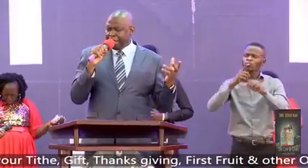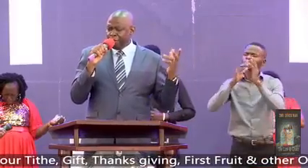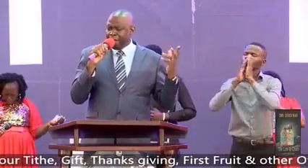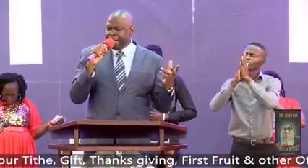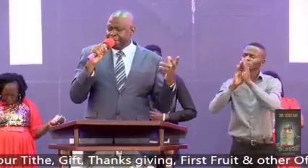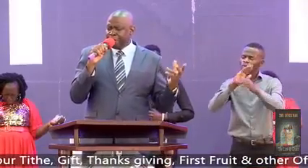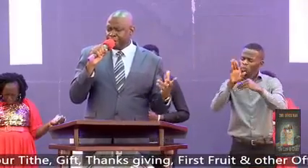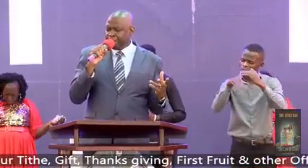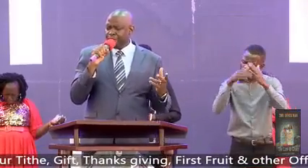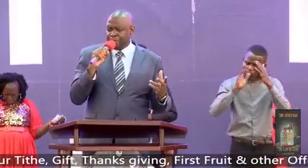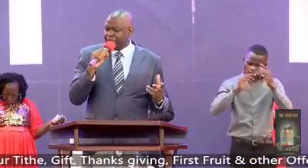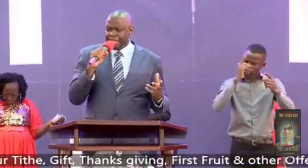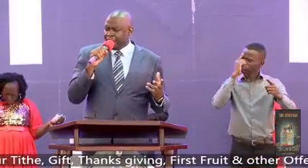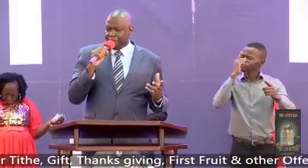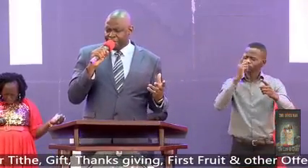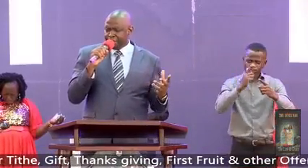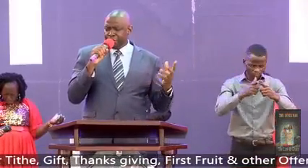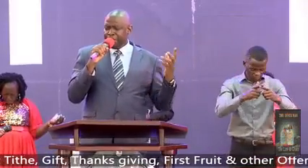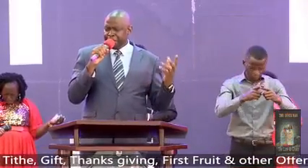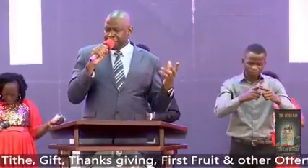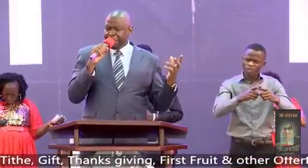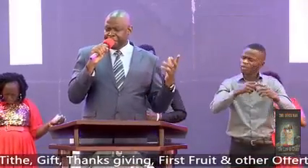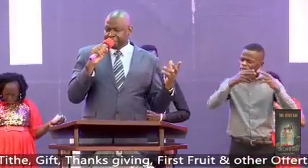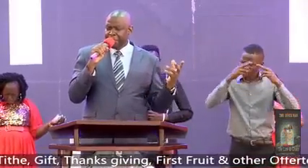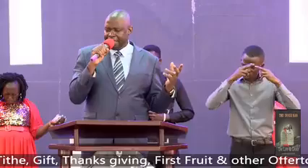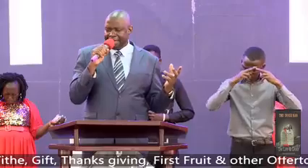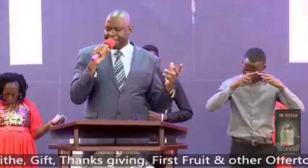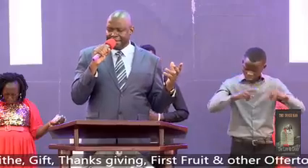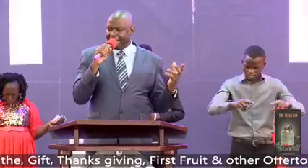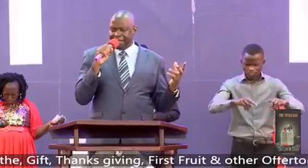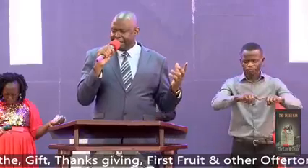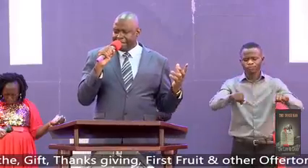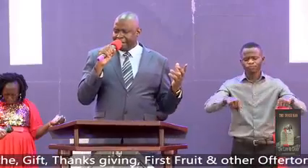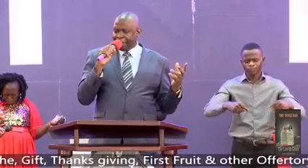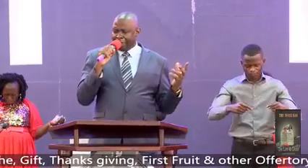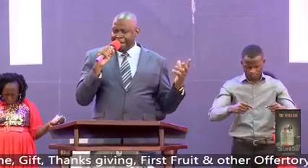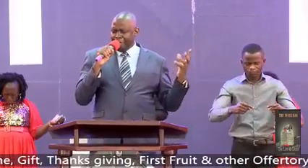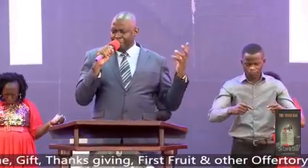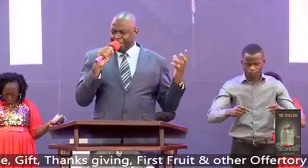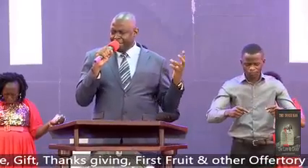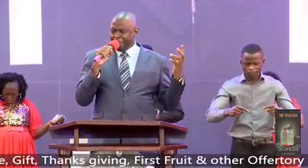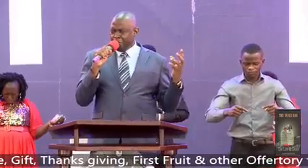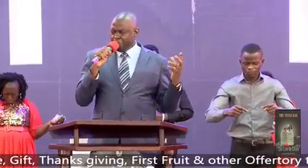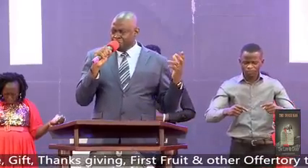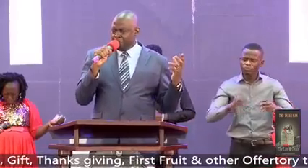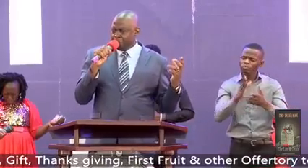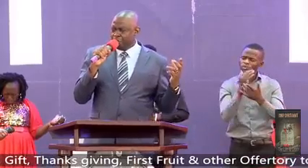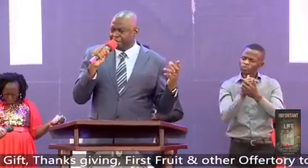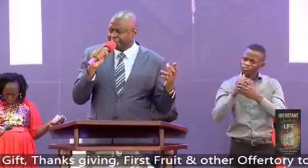ask that your intentions be fulfilled unto us. We of this